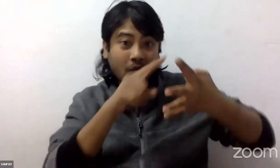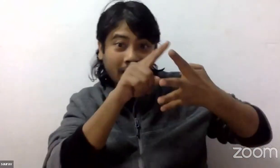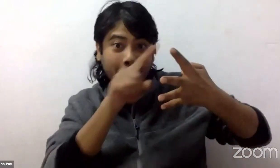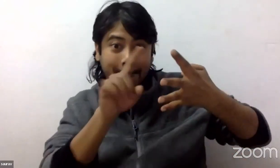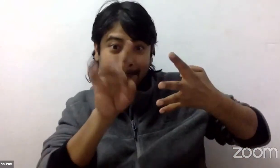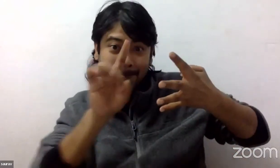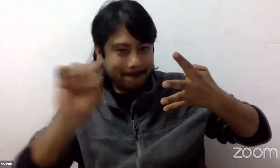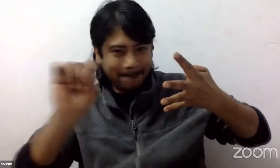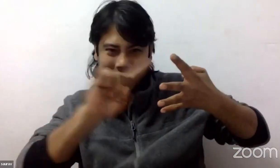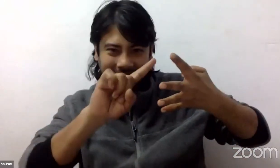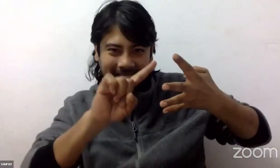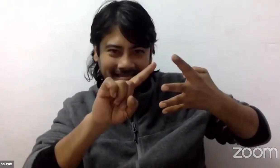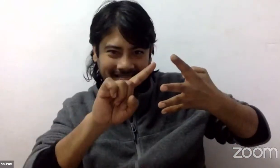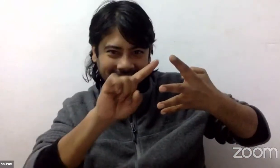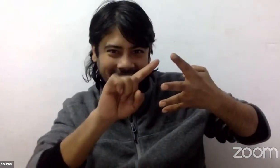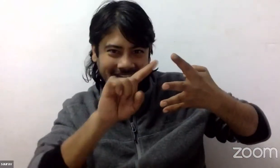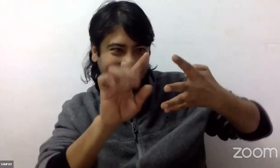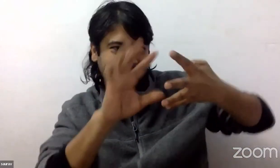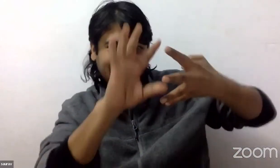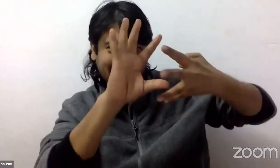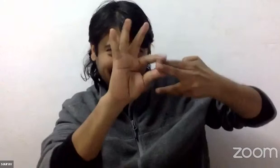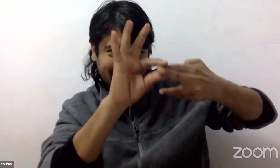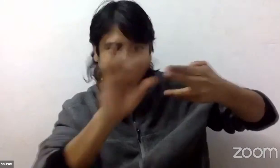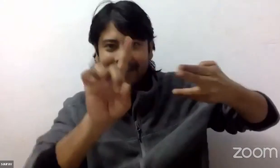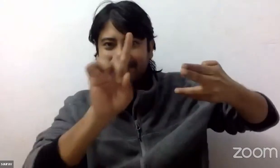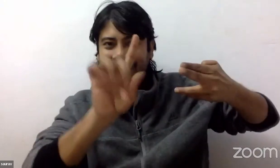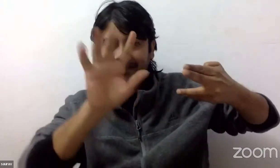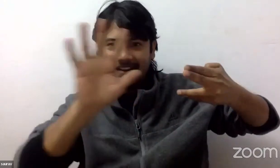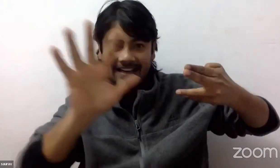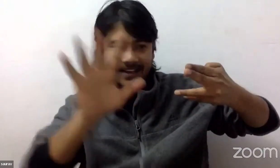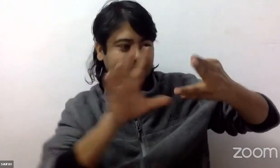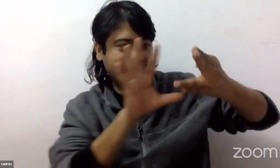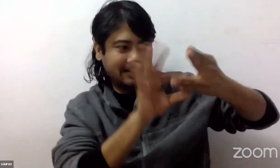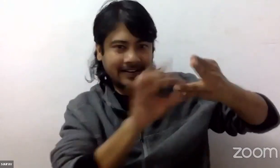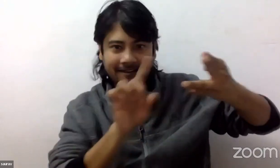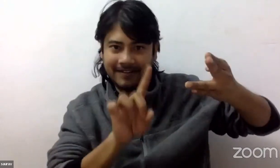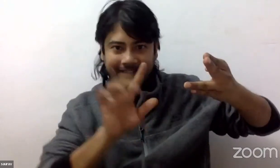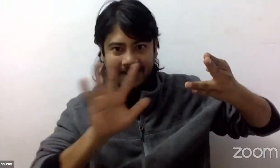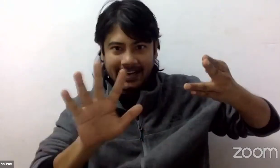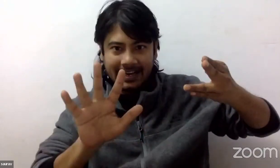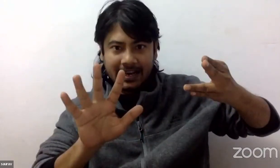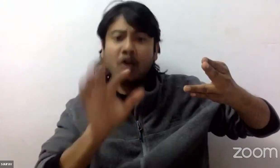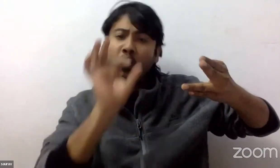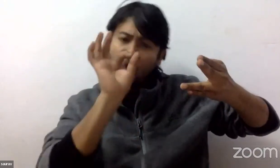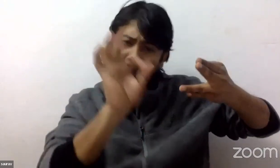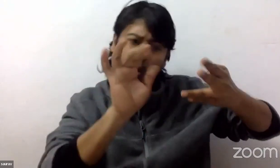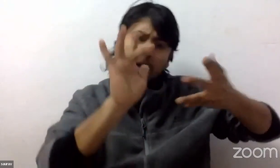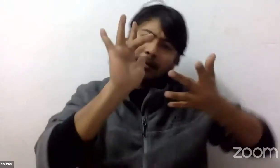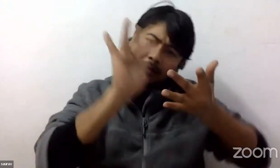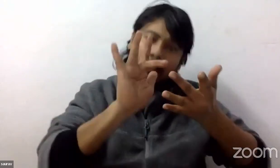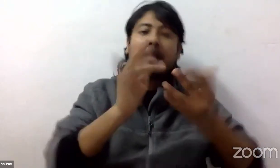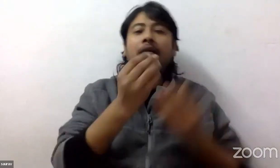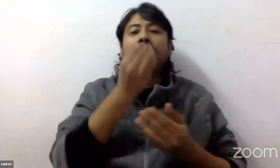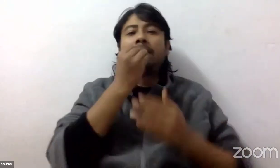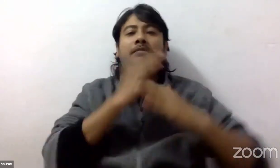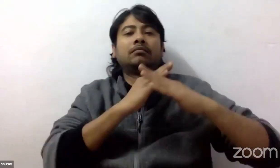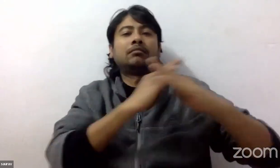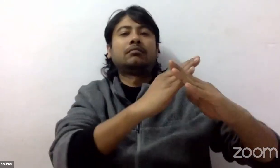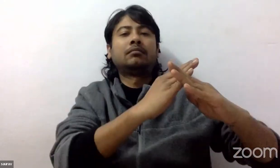So on 11th day, when the moon is maximum, we do not eat grains, because scientifically also it is proven that it creates a lot